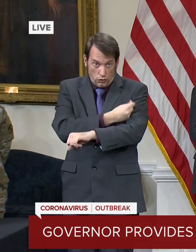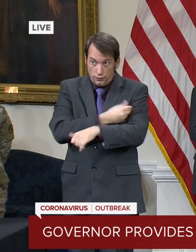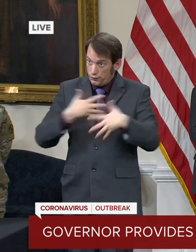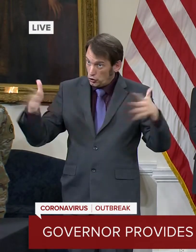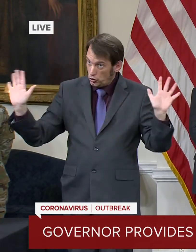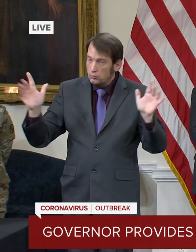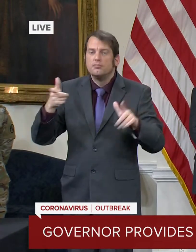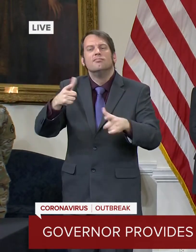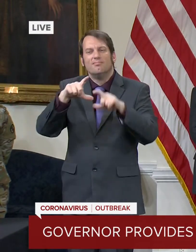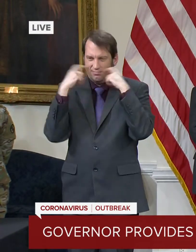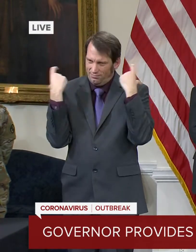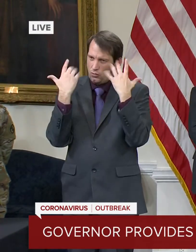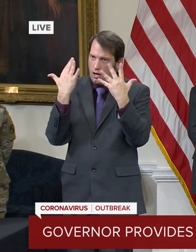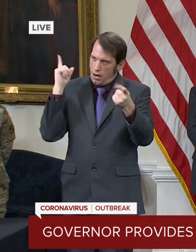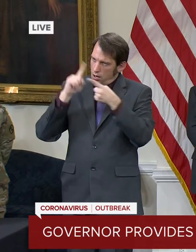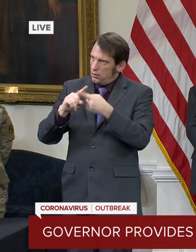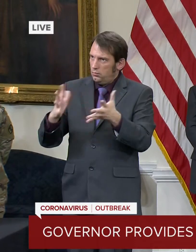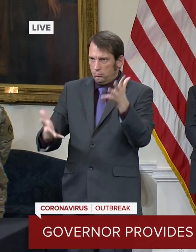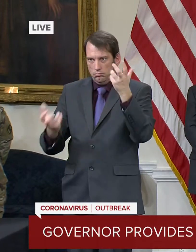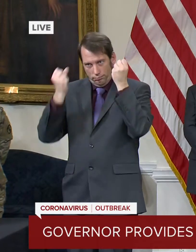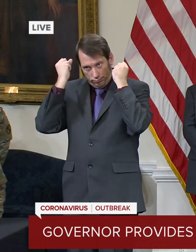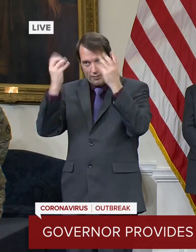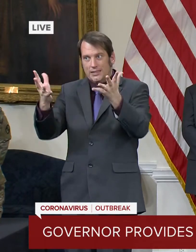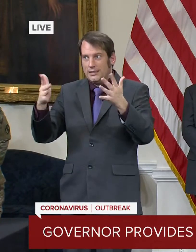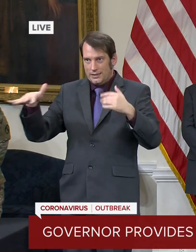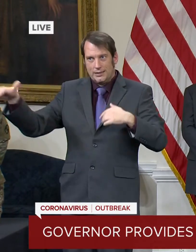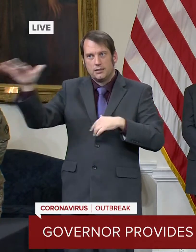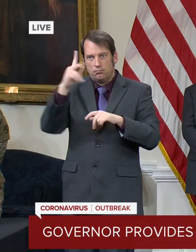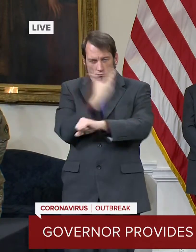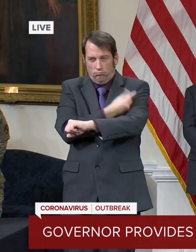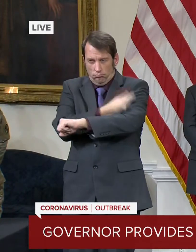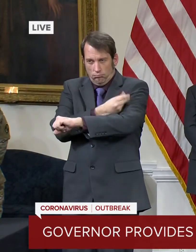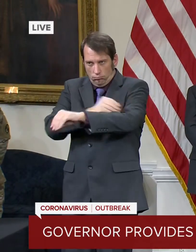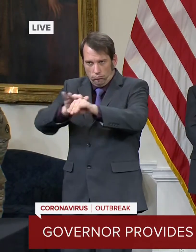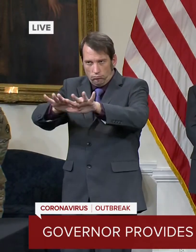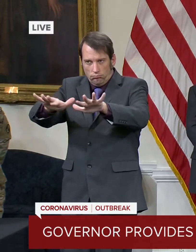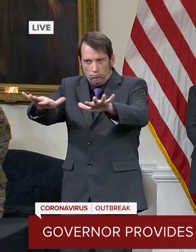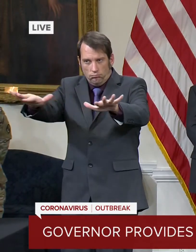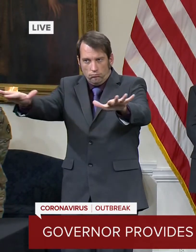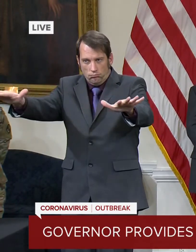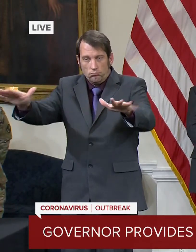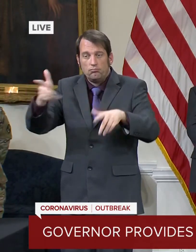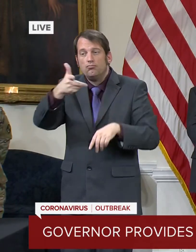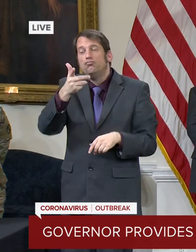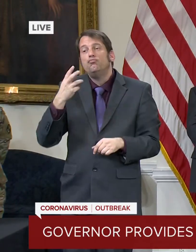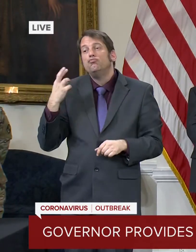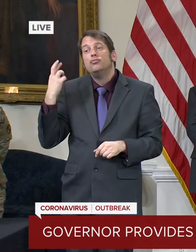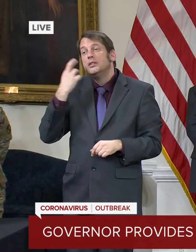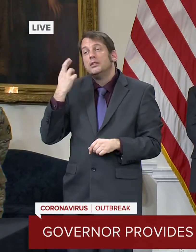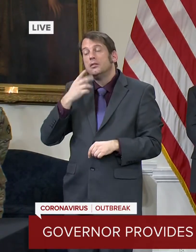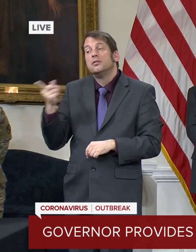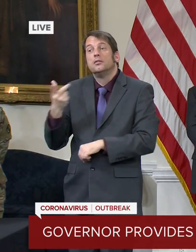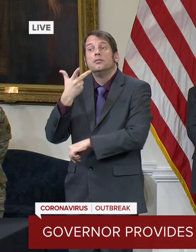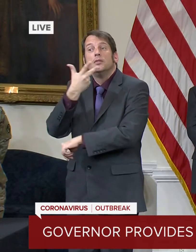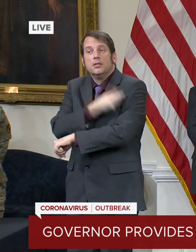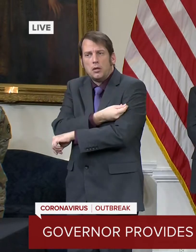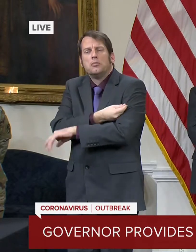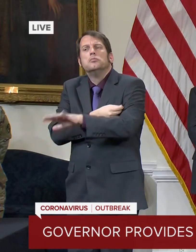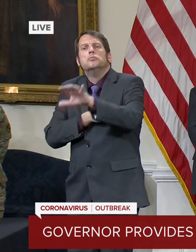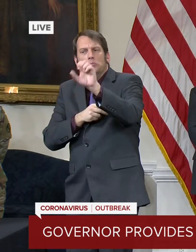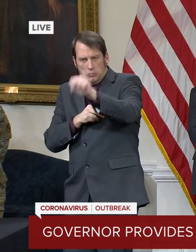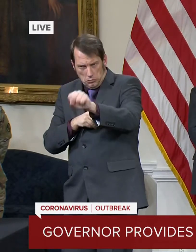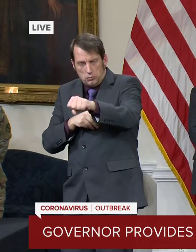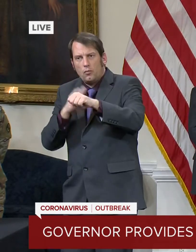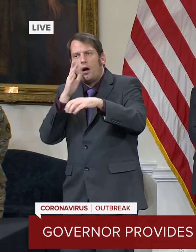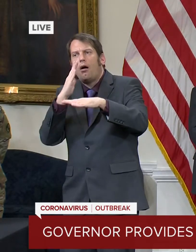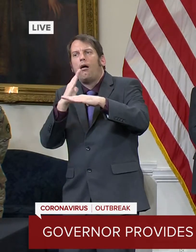vaccinated. I know this may seem counterintuitive, but here is the reality. The vaccine will protect you from getting sick,